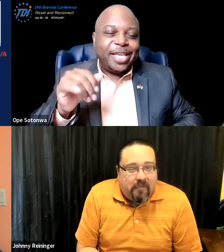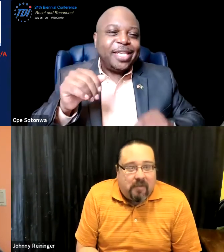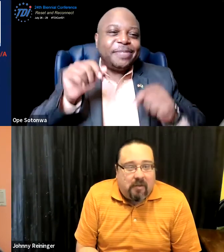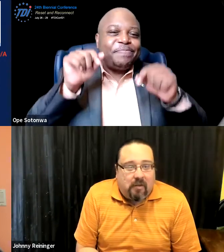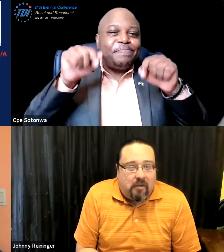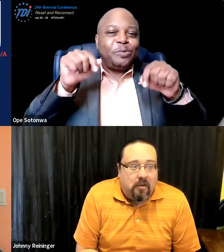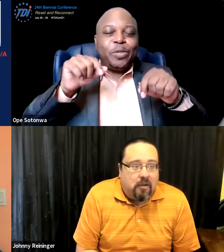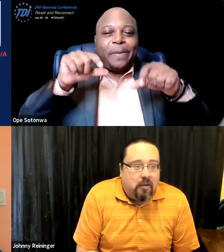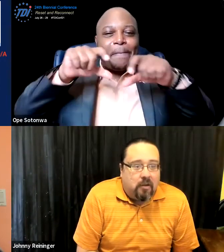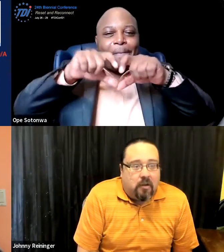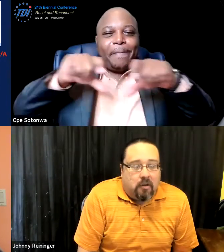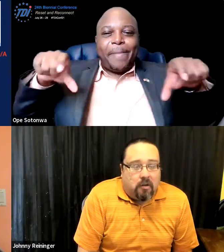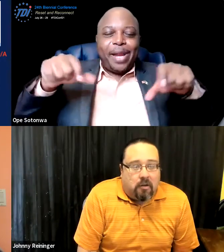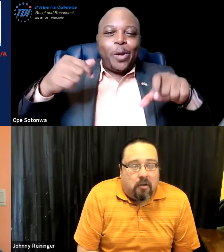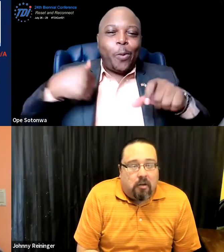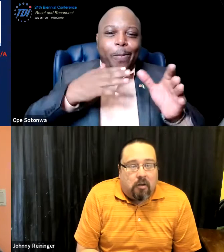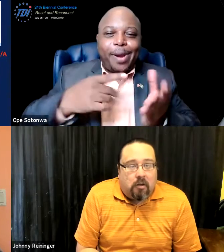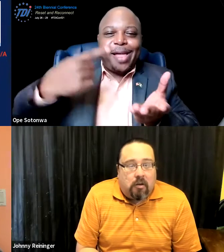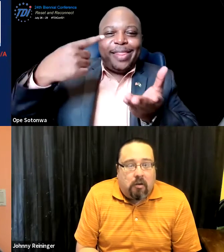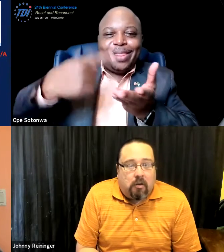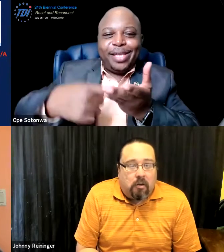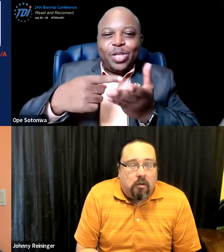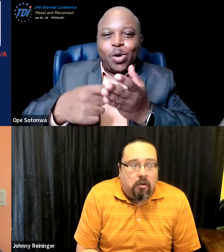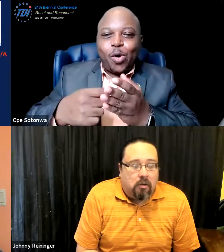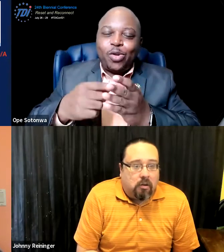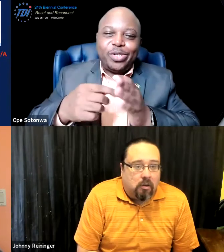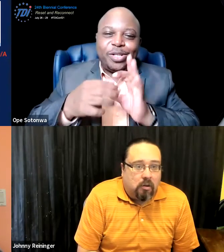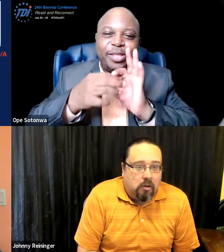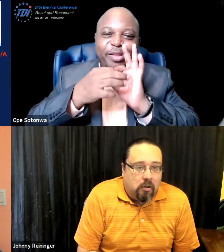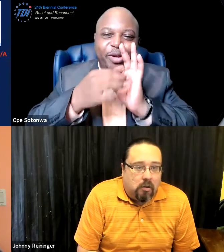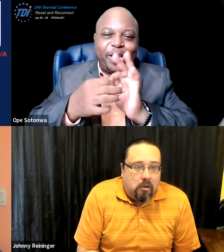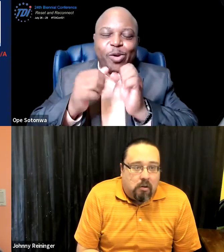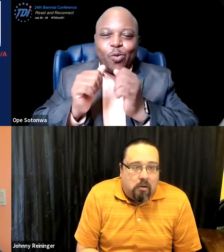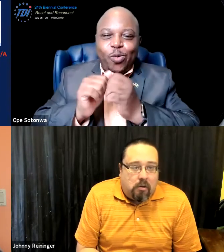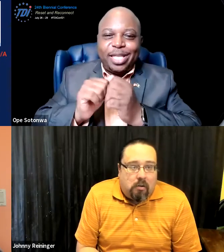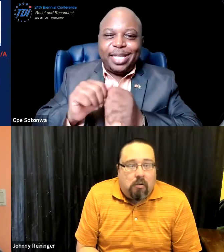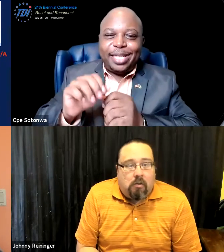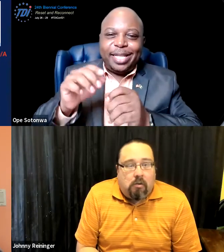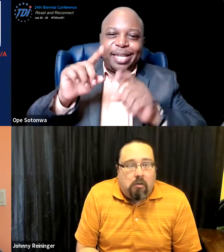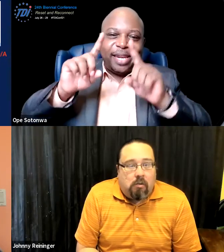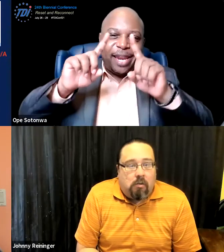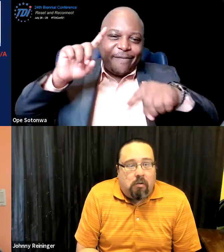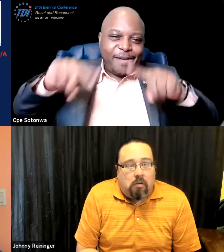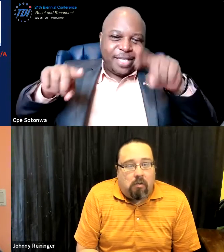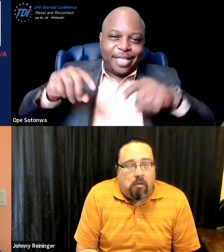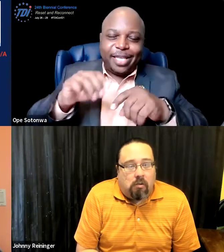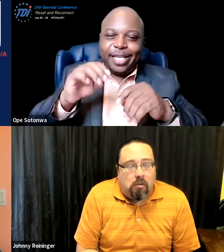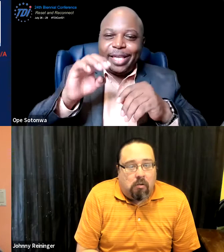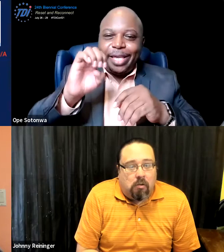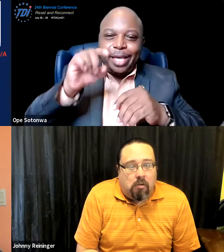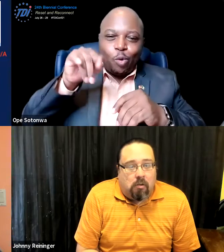This is Ope. Thank you, Johnny. So in this panel, we're going to discuss